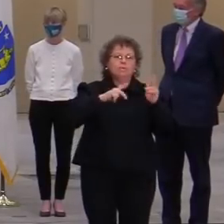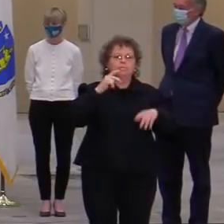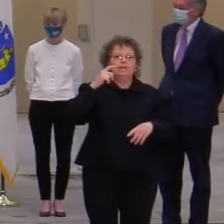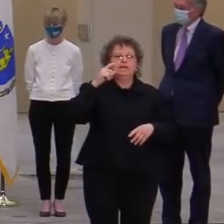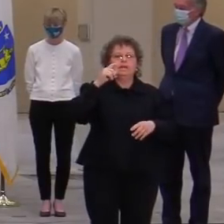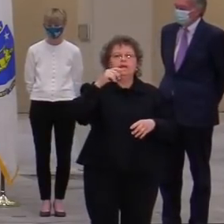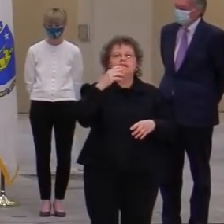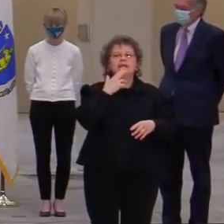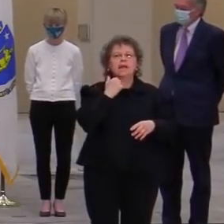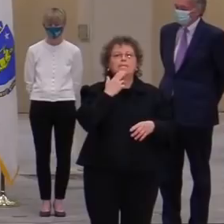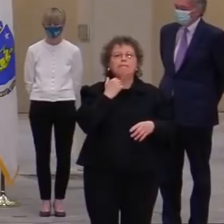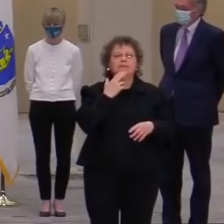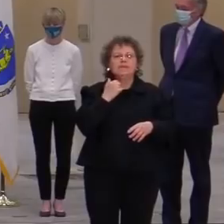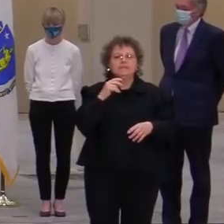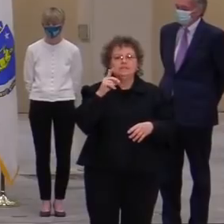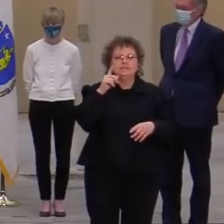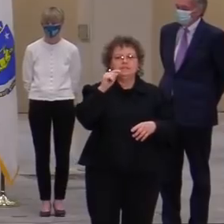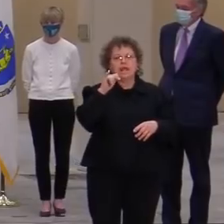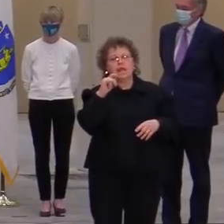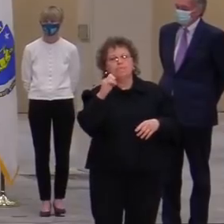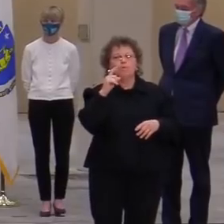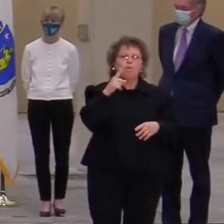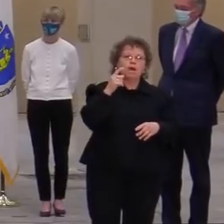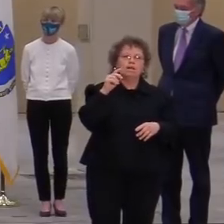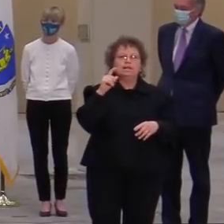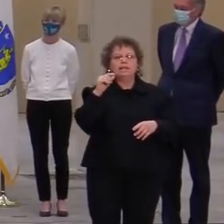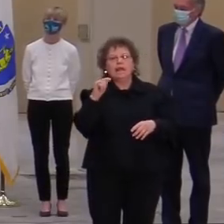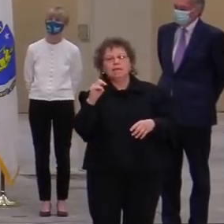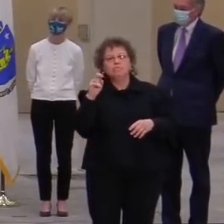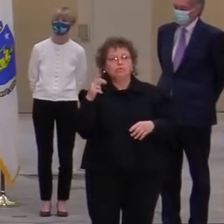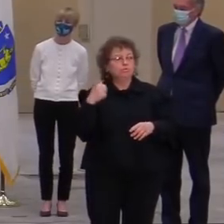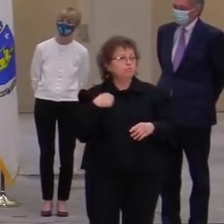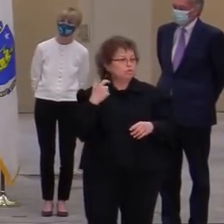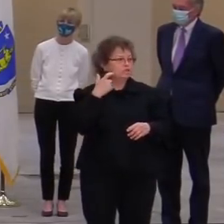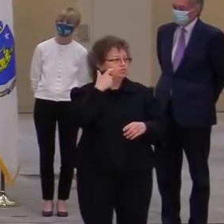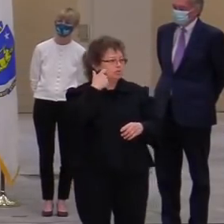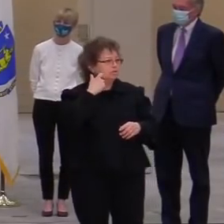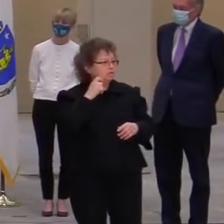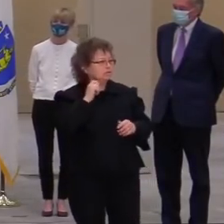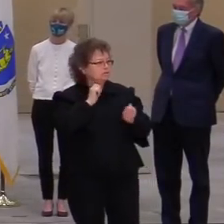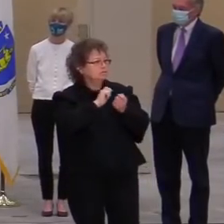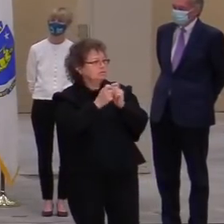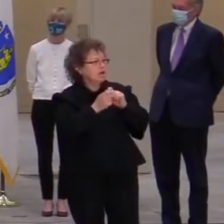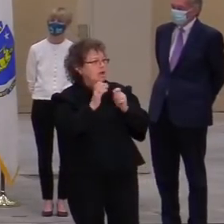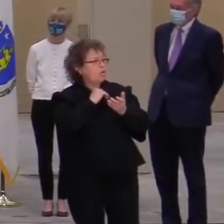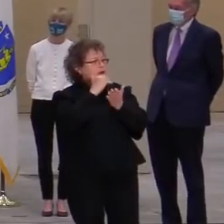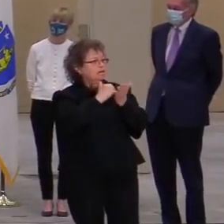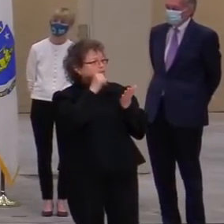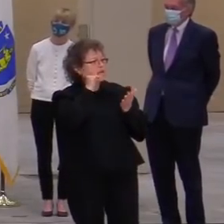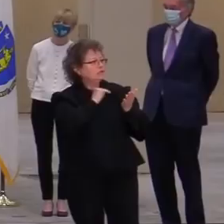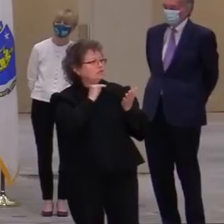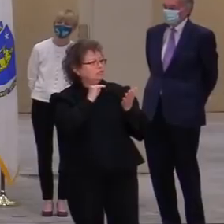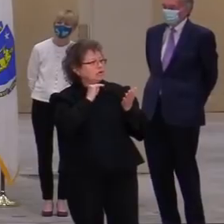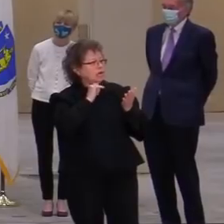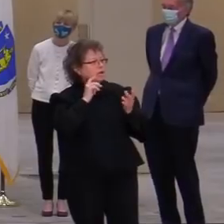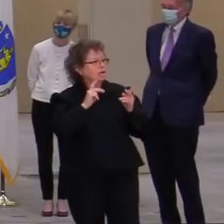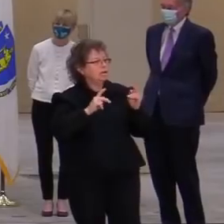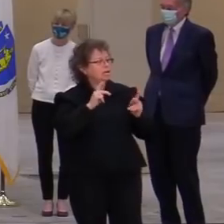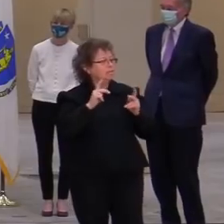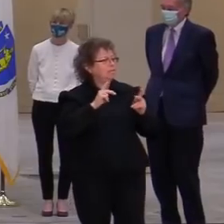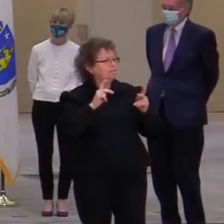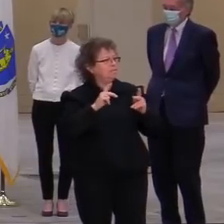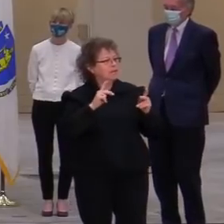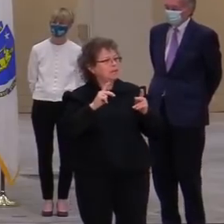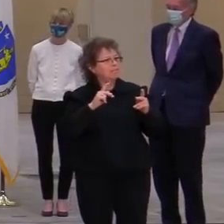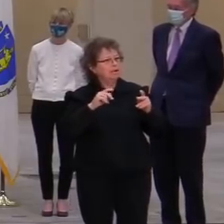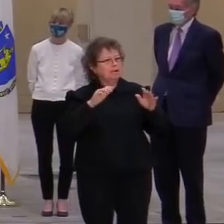phasing list? Yeah. Thank you for that question. We just updated our list yesterday, and so I think that people are just getting accustomed to what's on